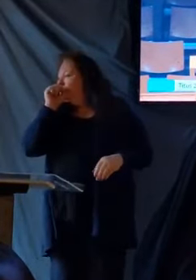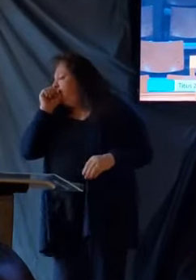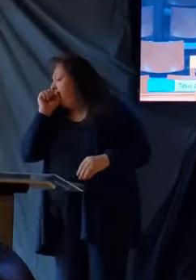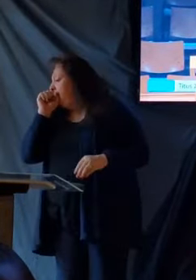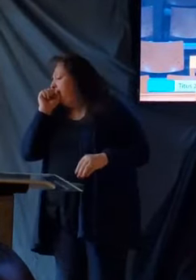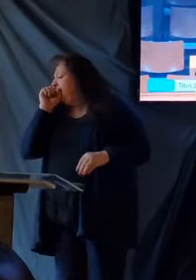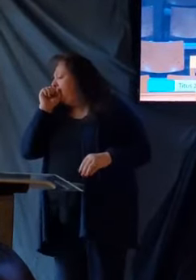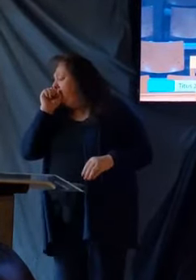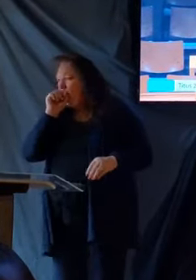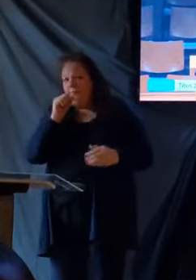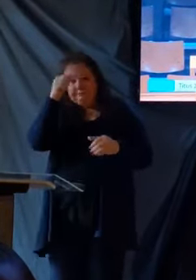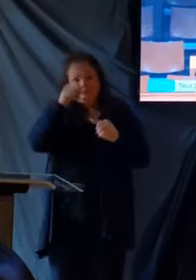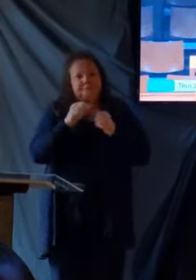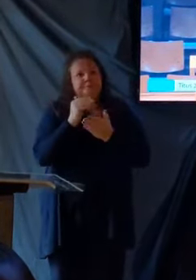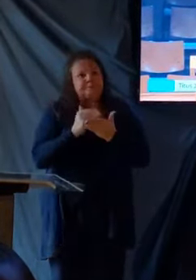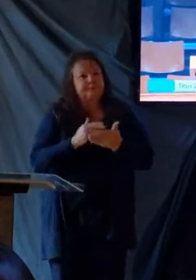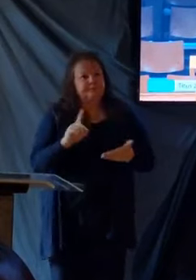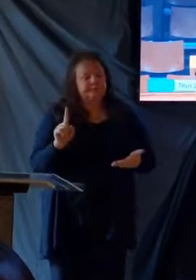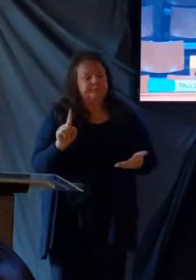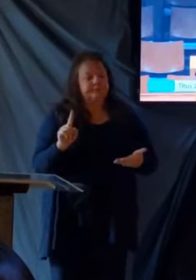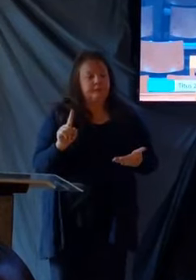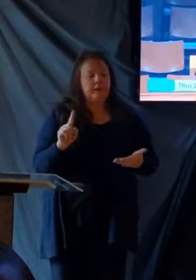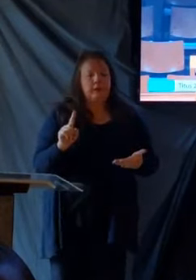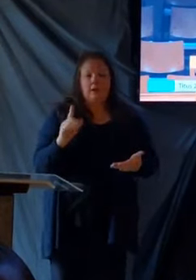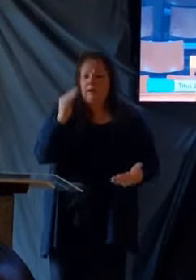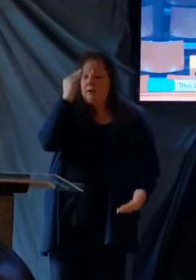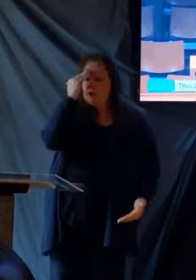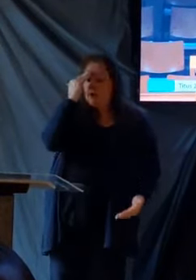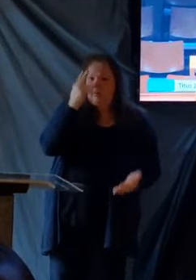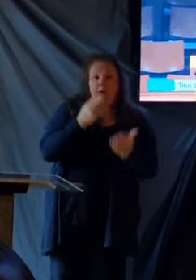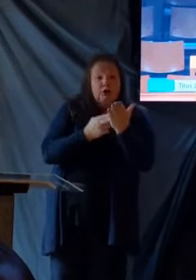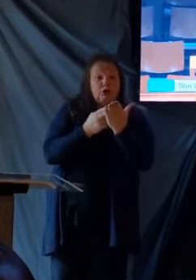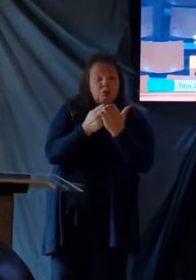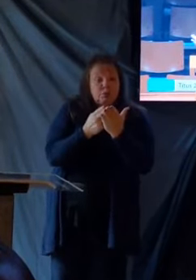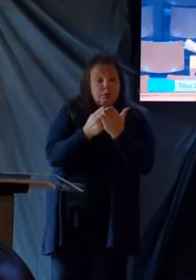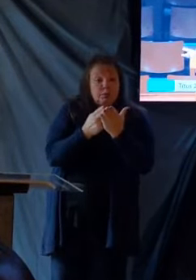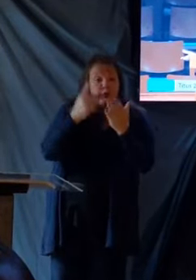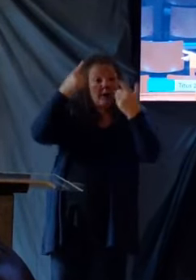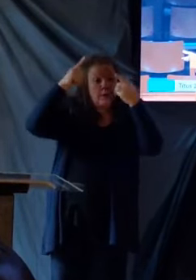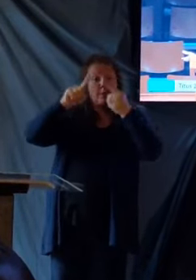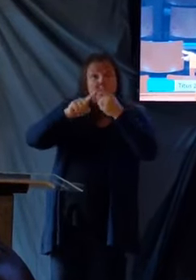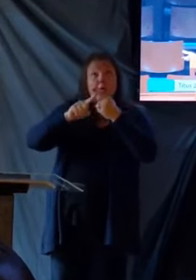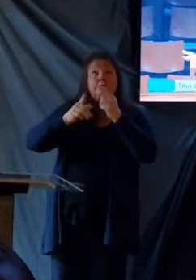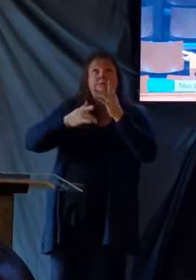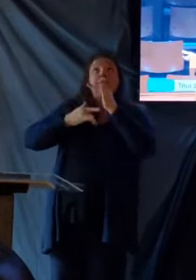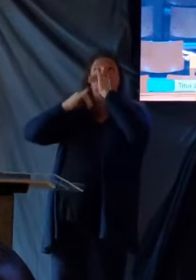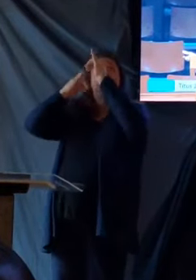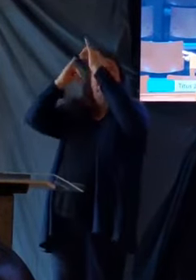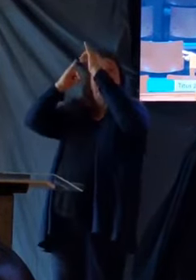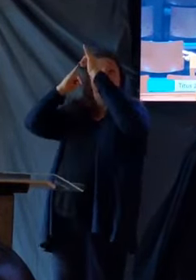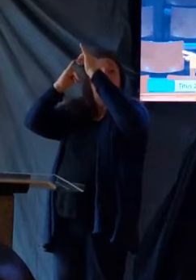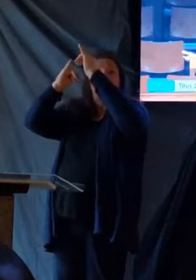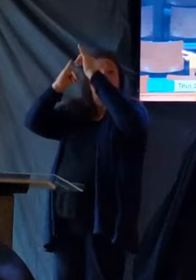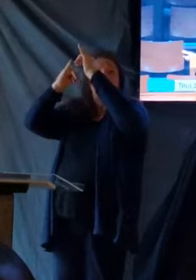chapter 1, one, the knowledge of the truth, which is according to godliness.